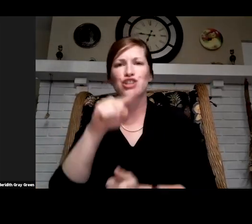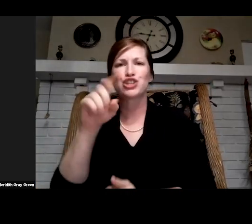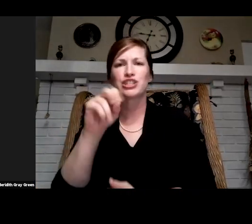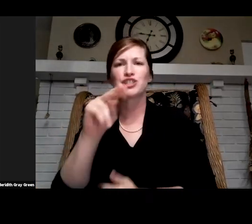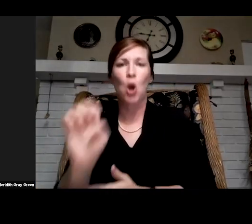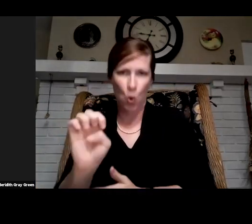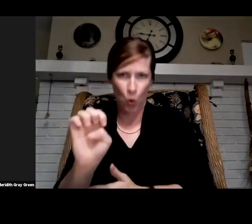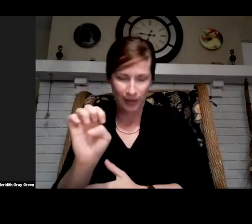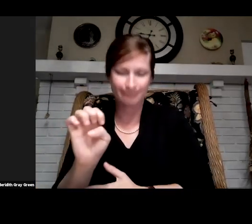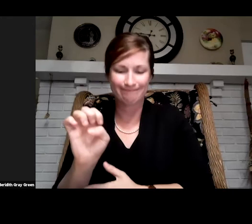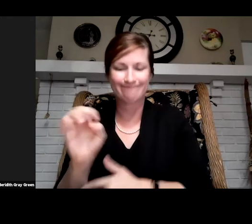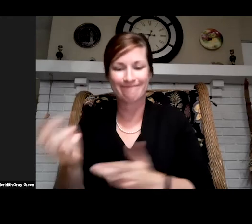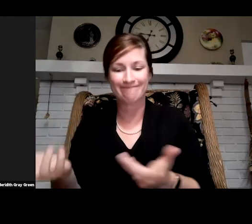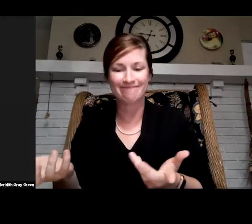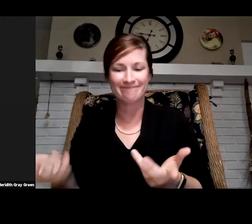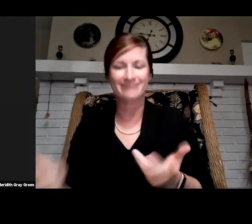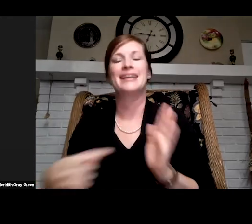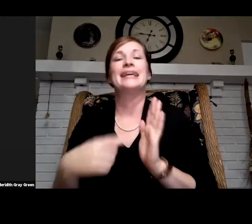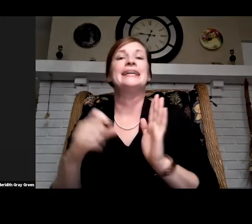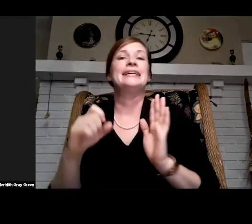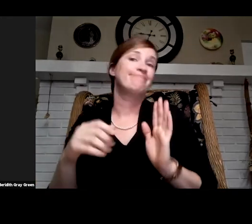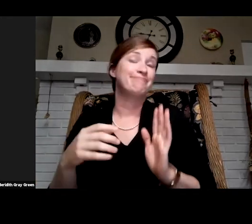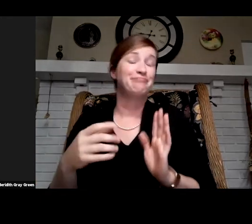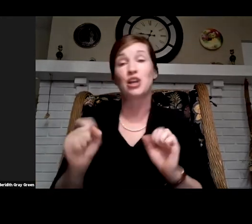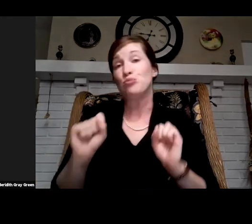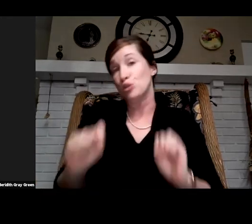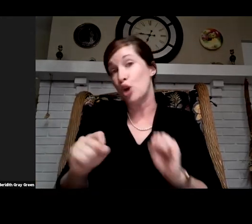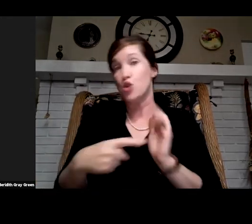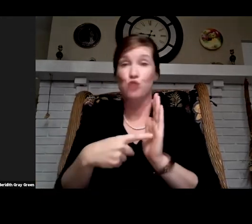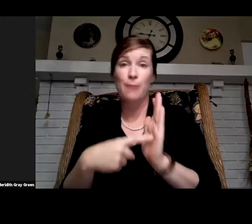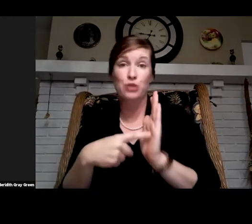So the construction zone